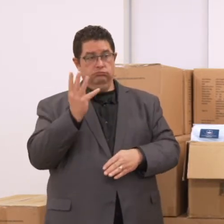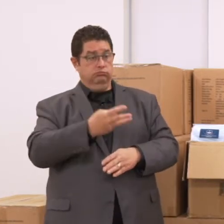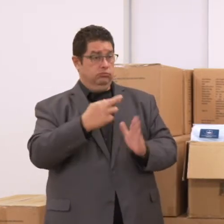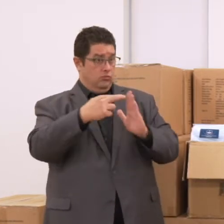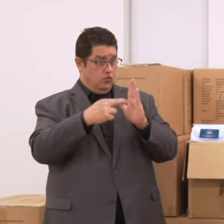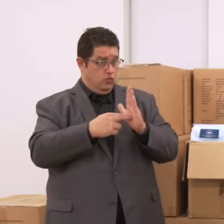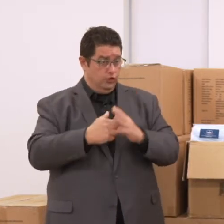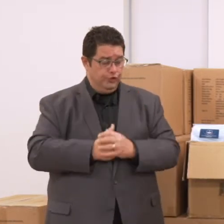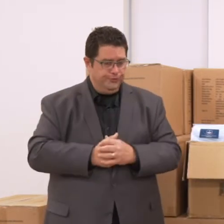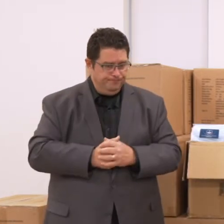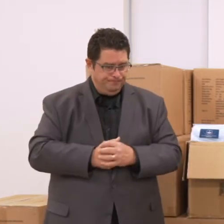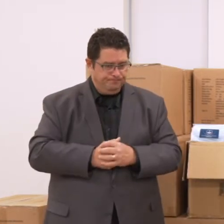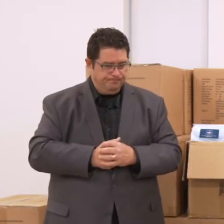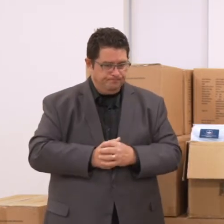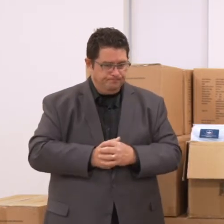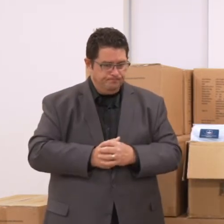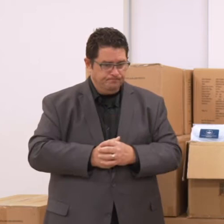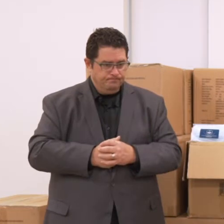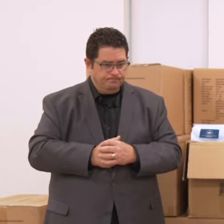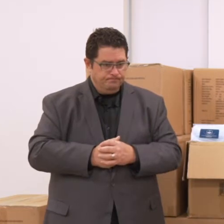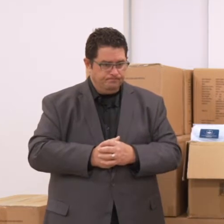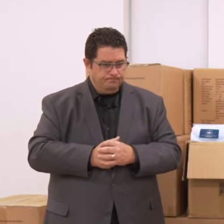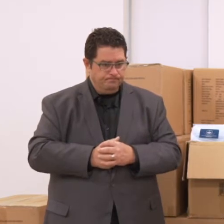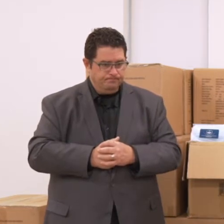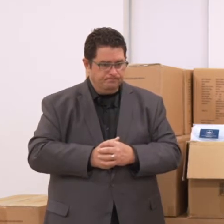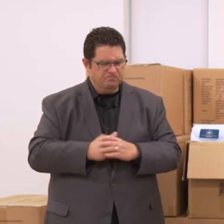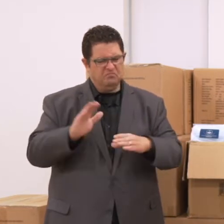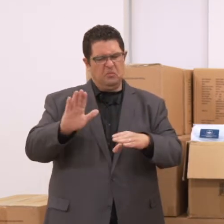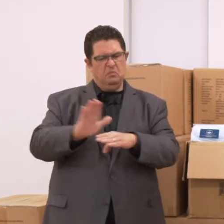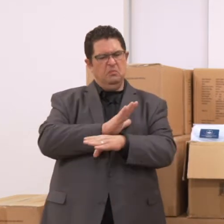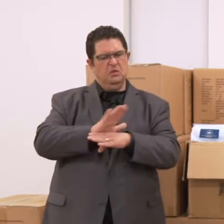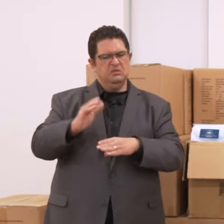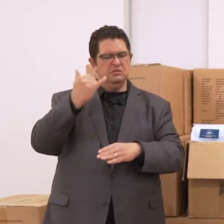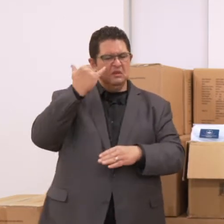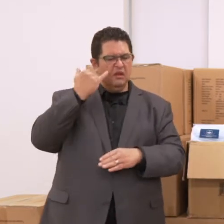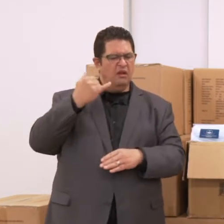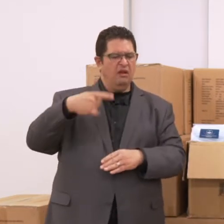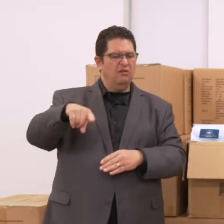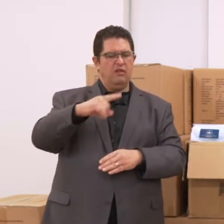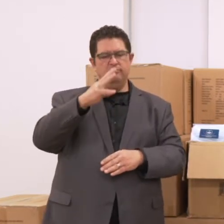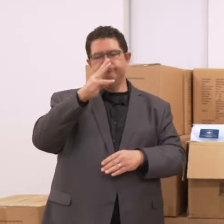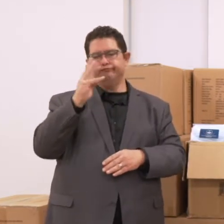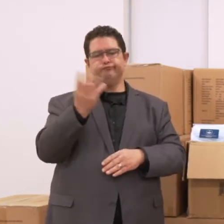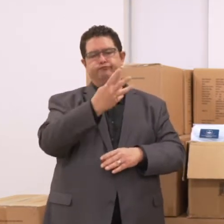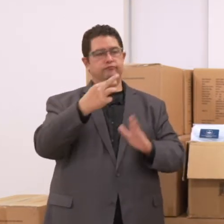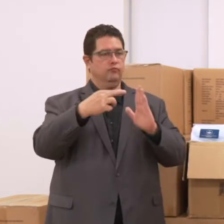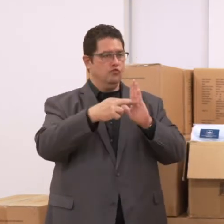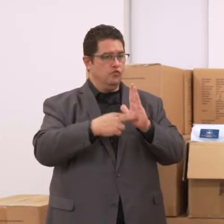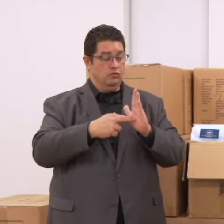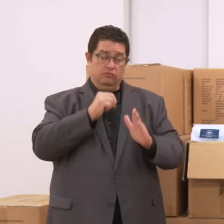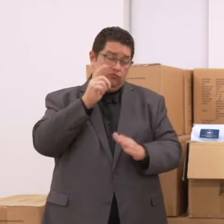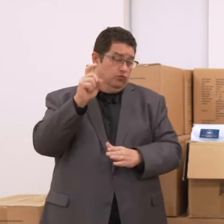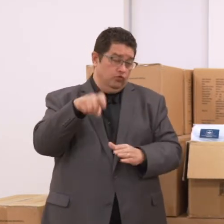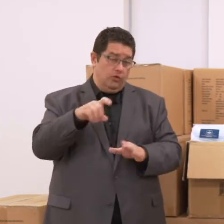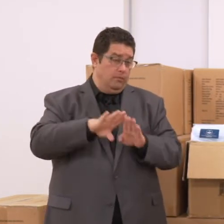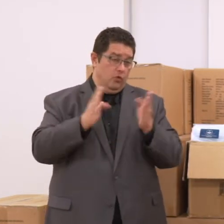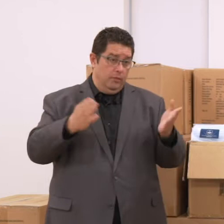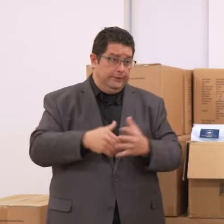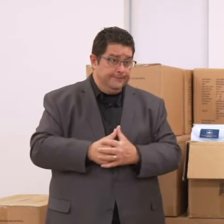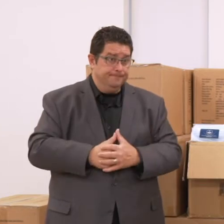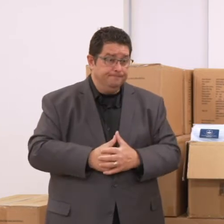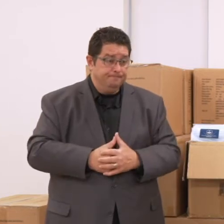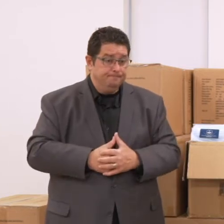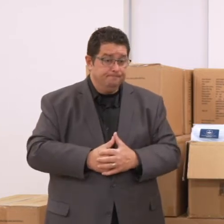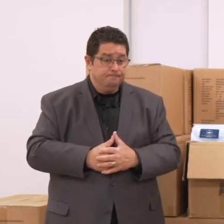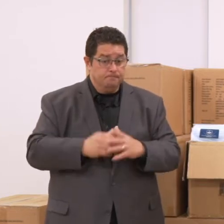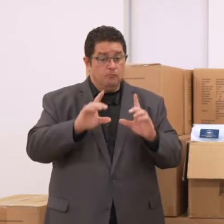rules. If businesses are not playing by the rules, then they should not be open. So